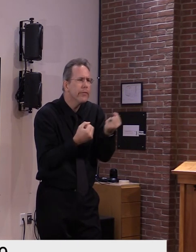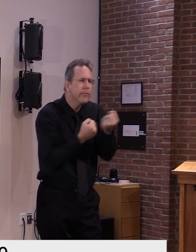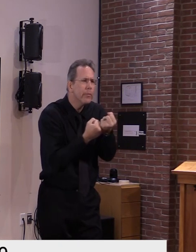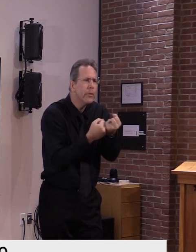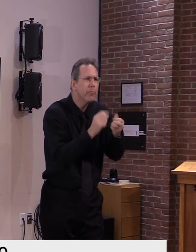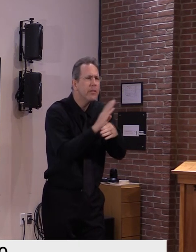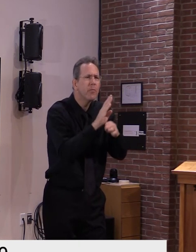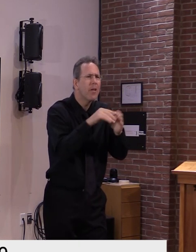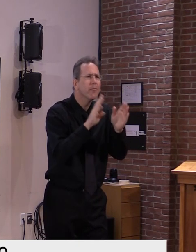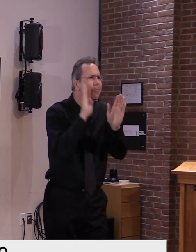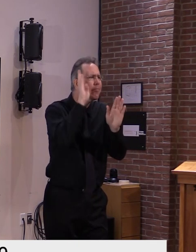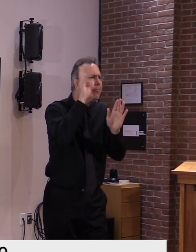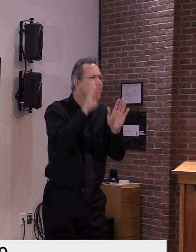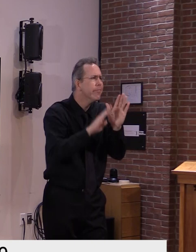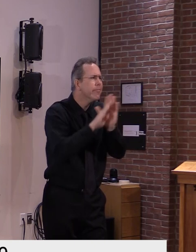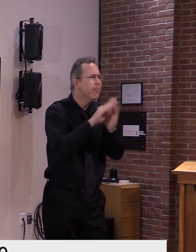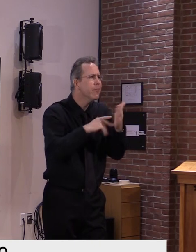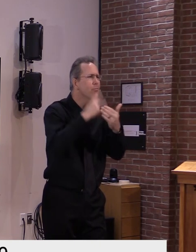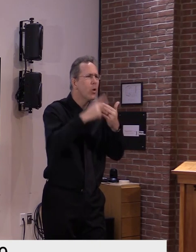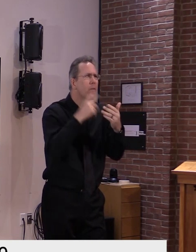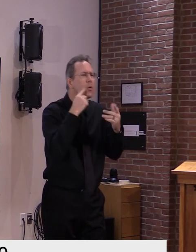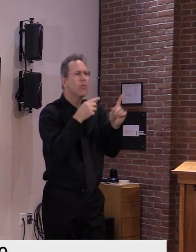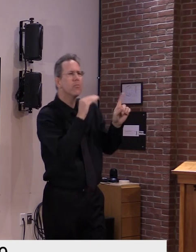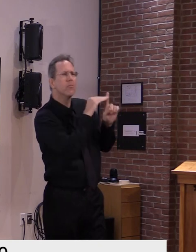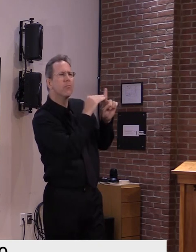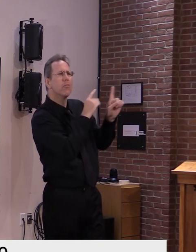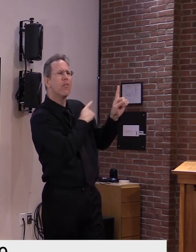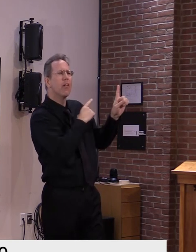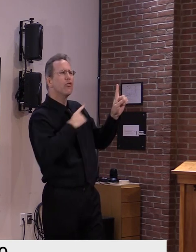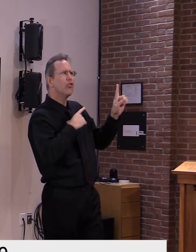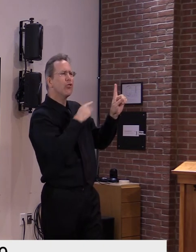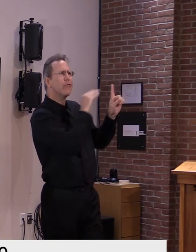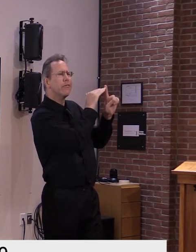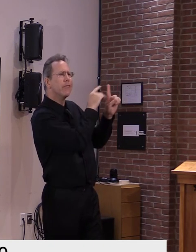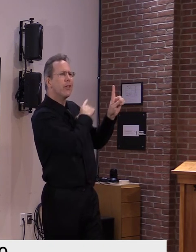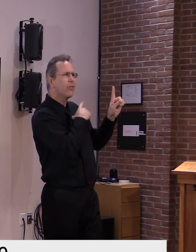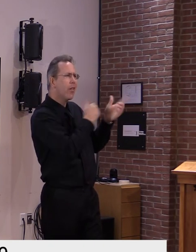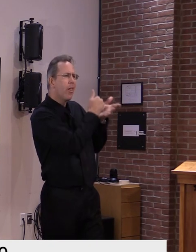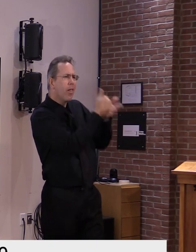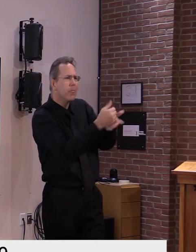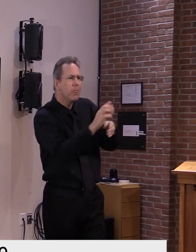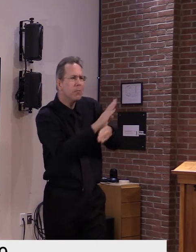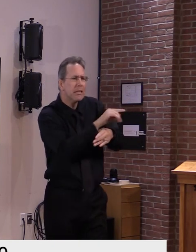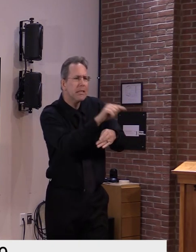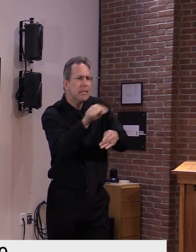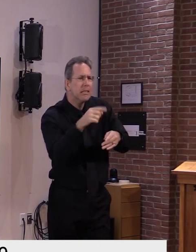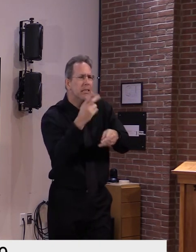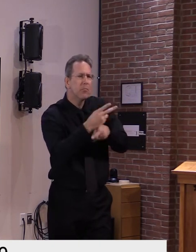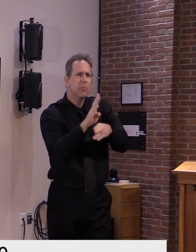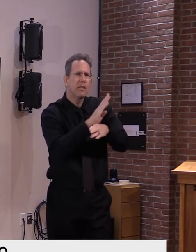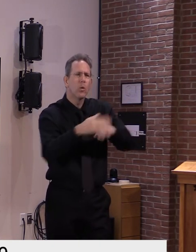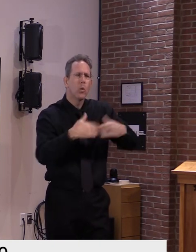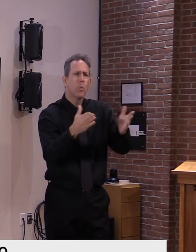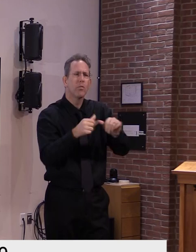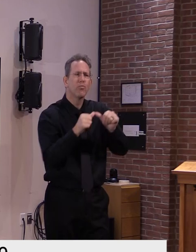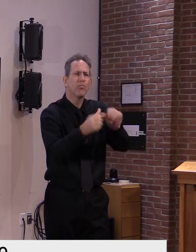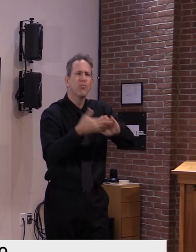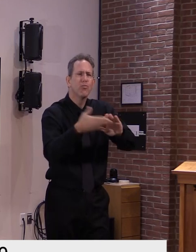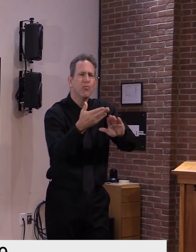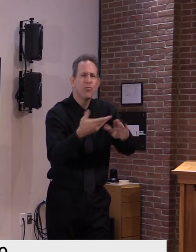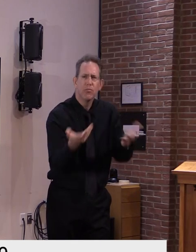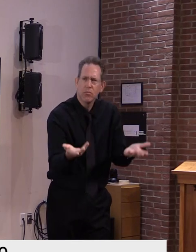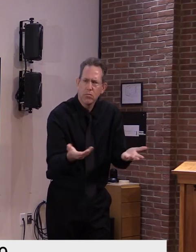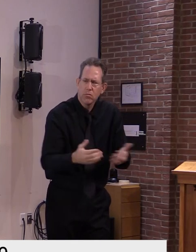going to help keep Vermont's hospitality industry afloat? Yeah, I'll take this last part